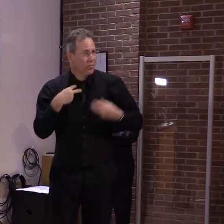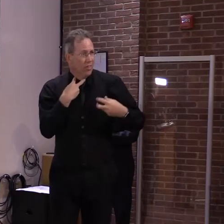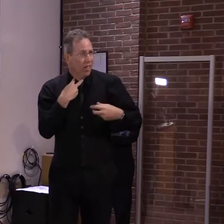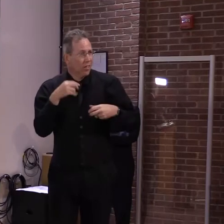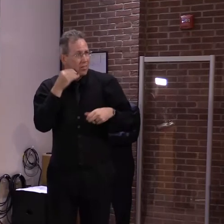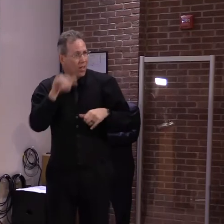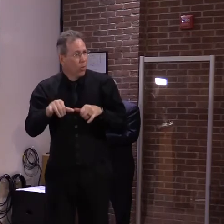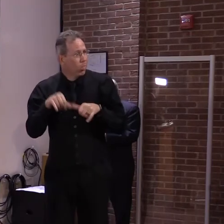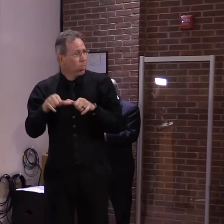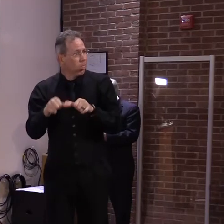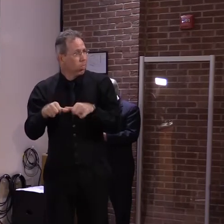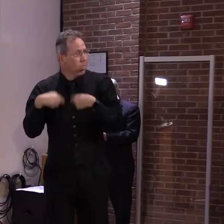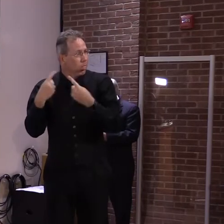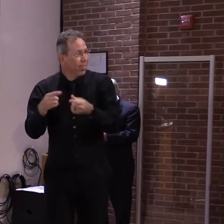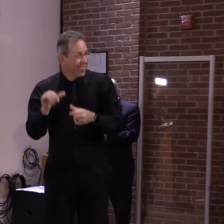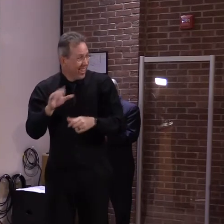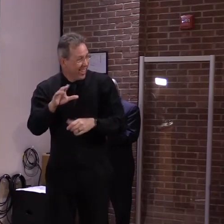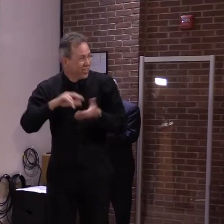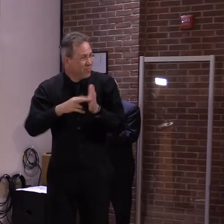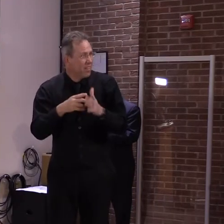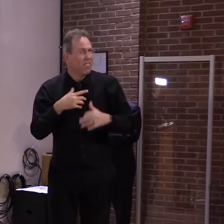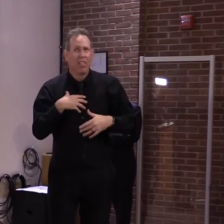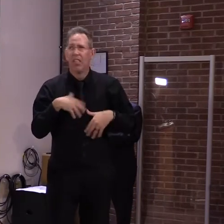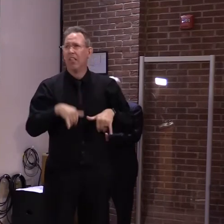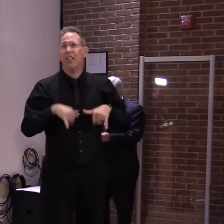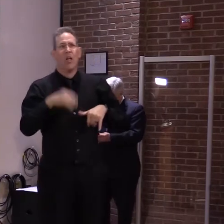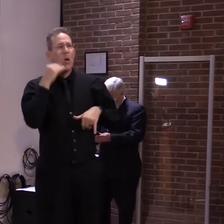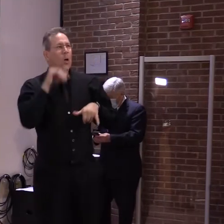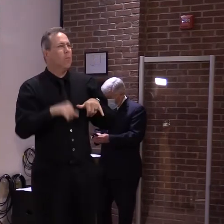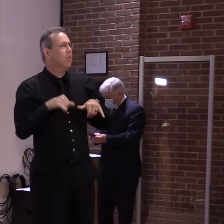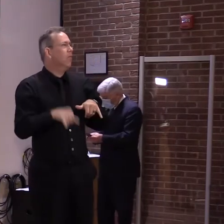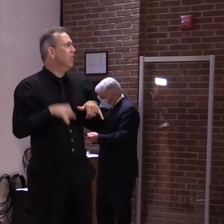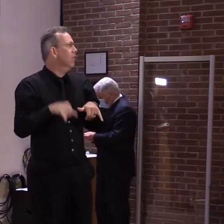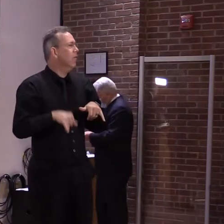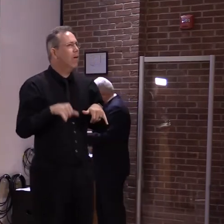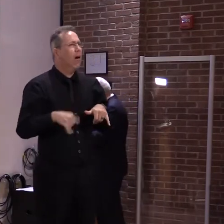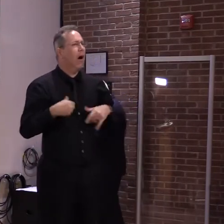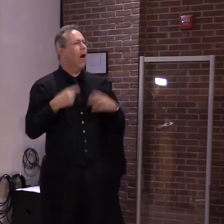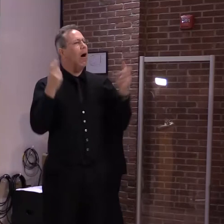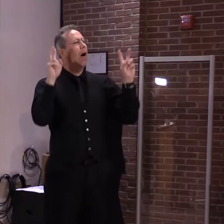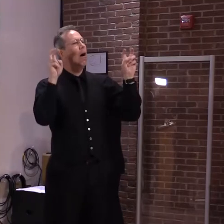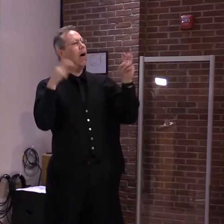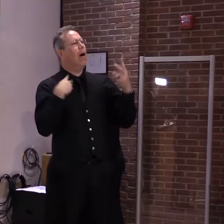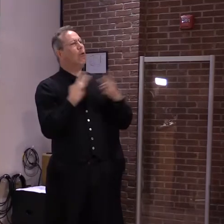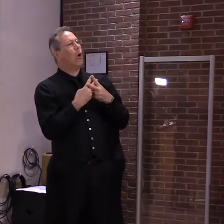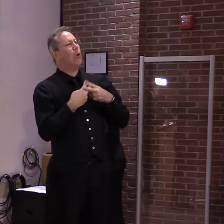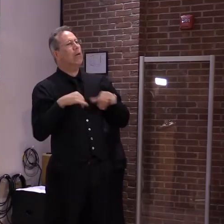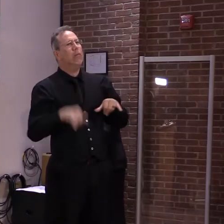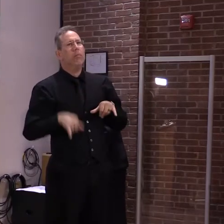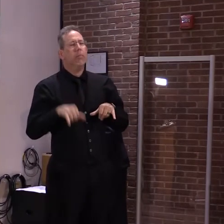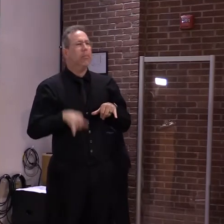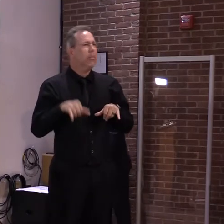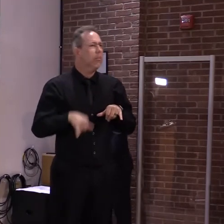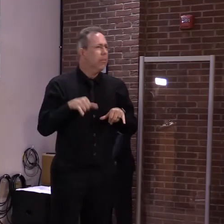had so many restrictions over the last year that people don't have enough faith to get out at this